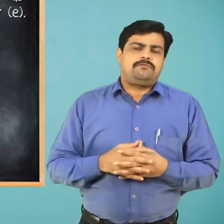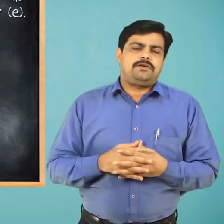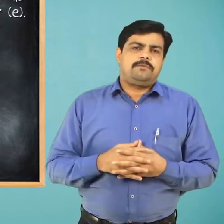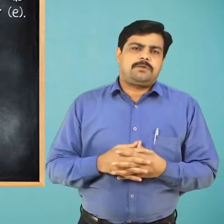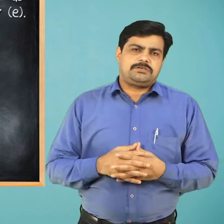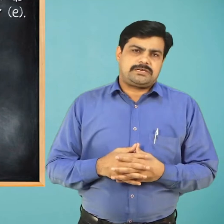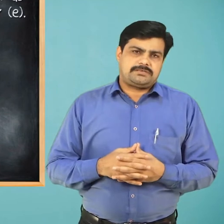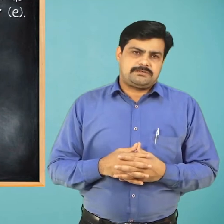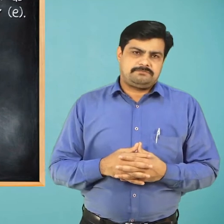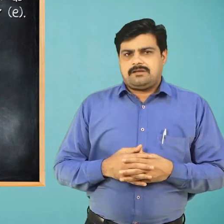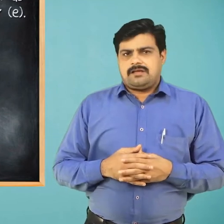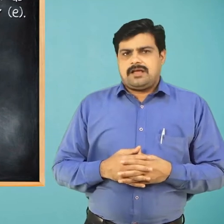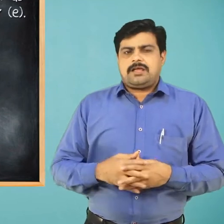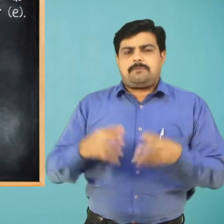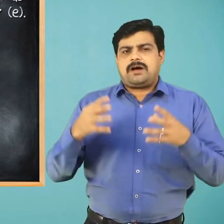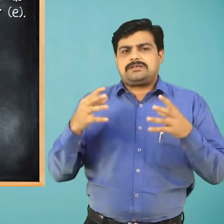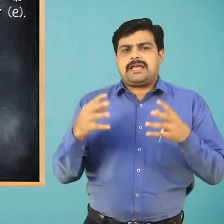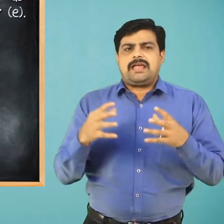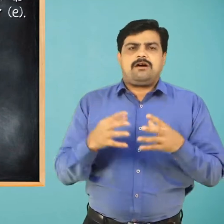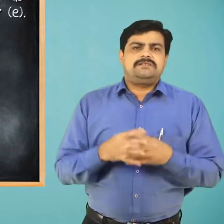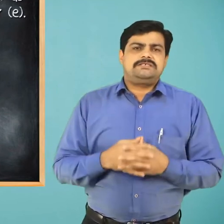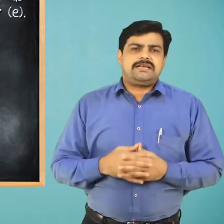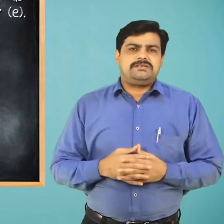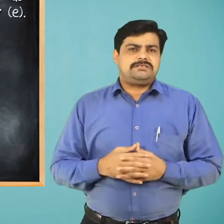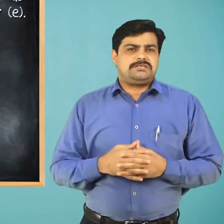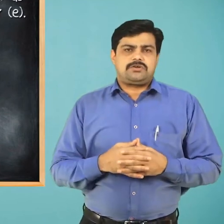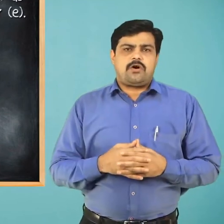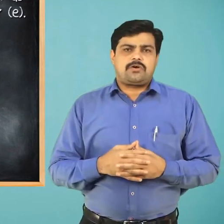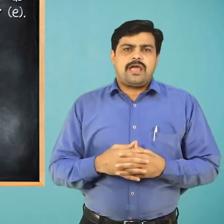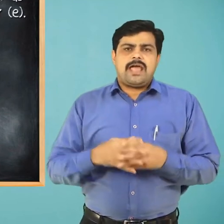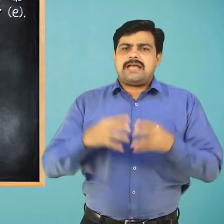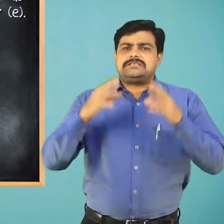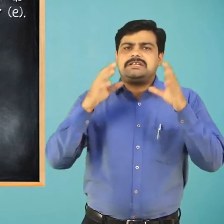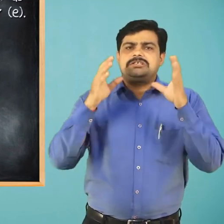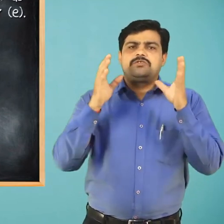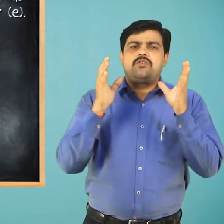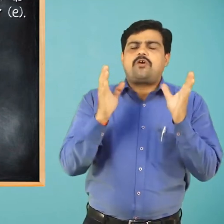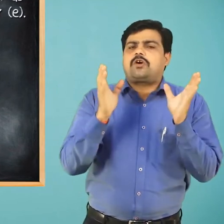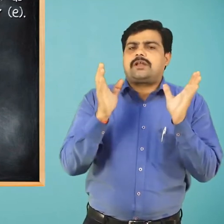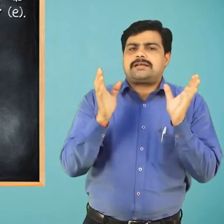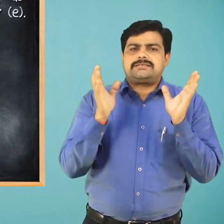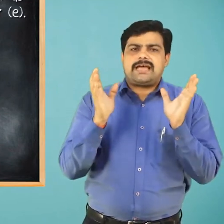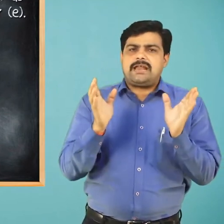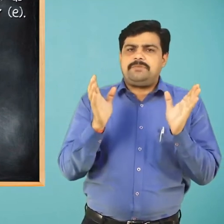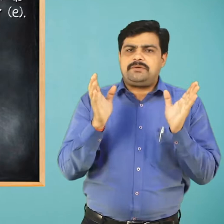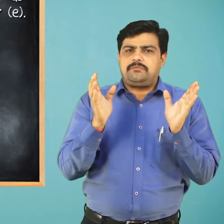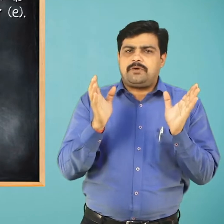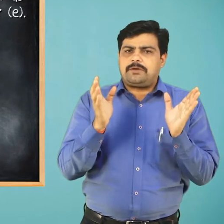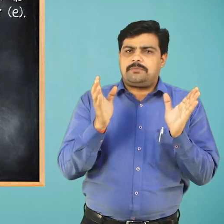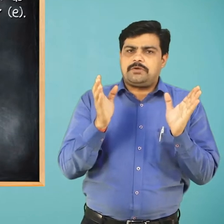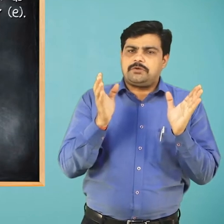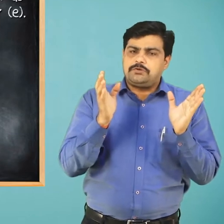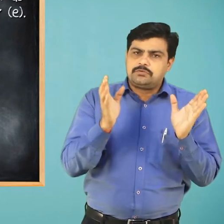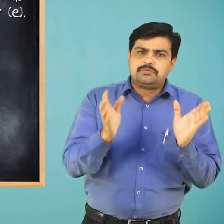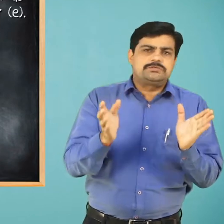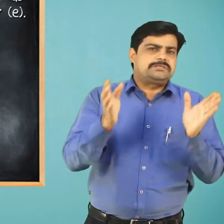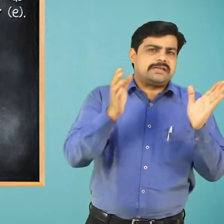of project. Here part A of the sentence is wrong, as there is no correct helping verb used